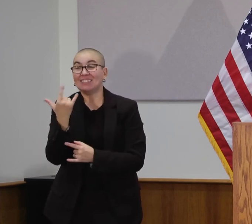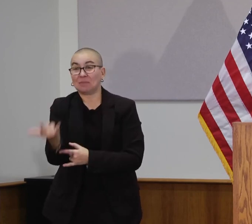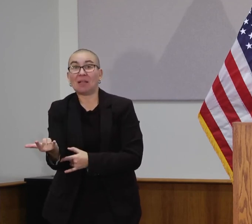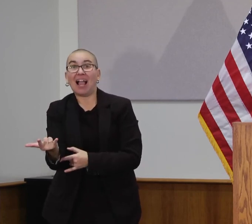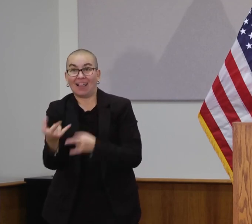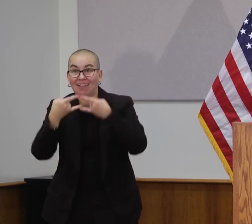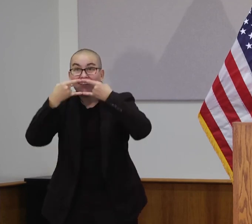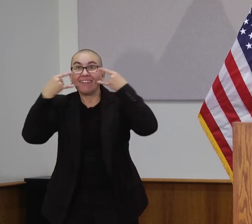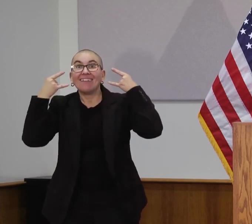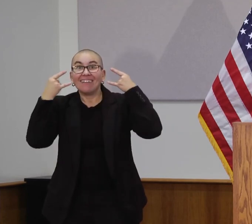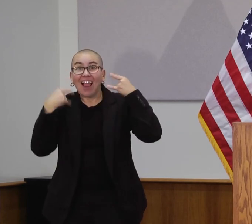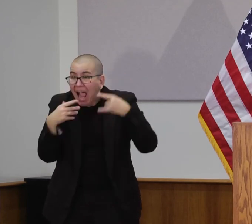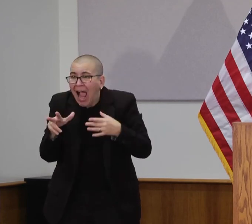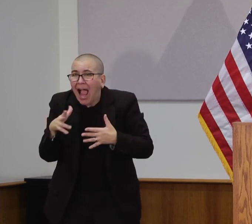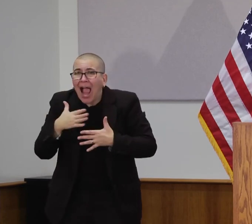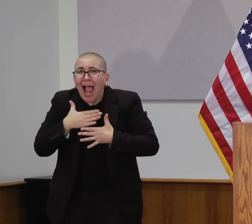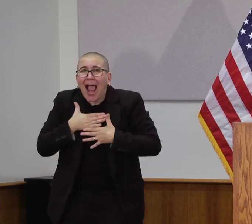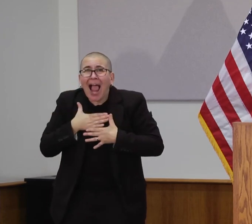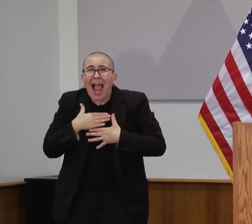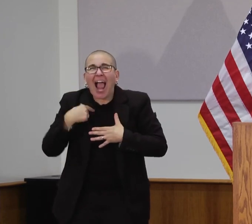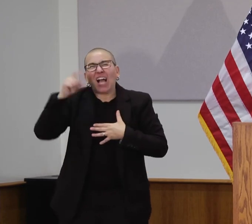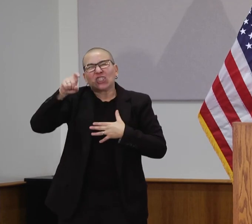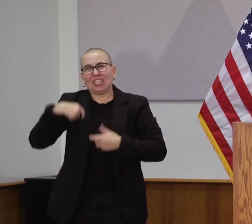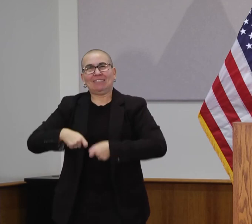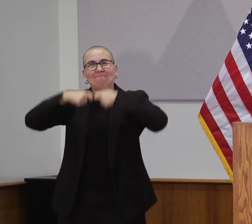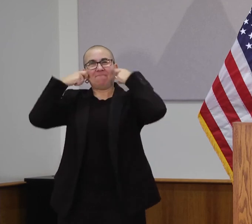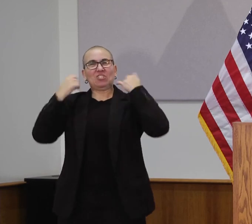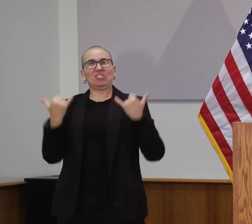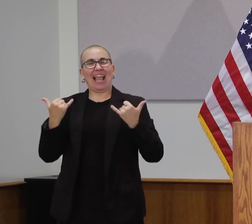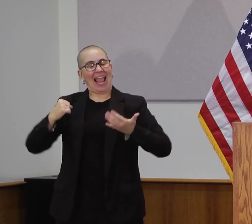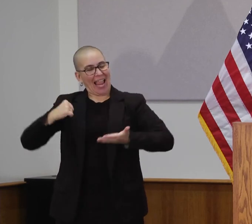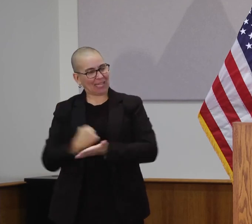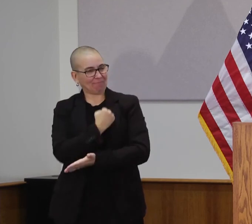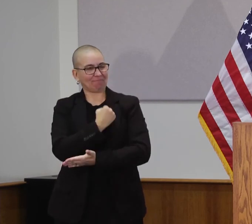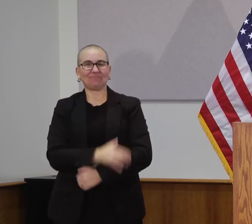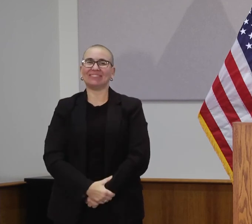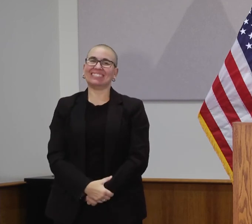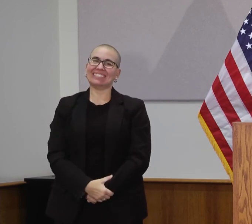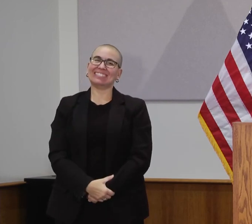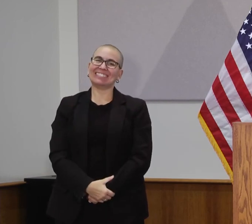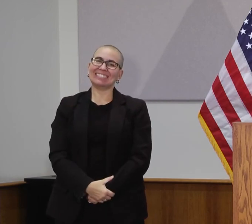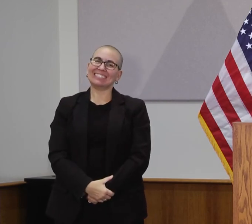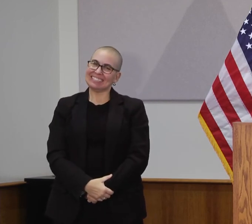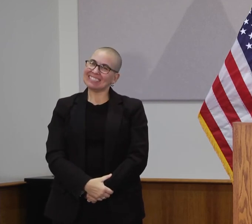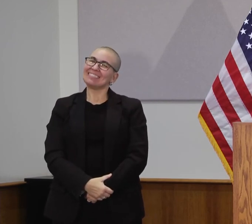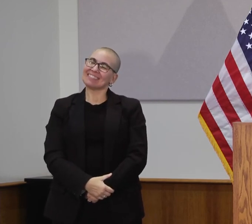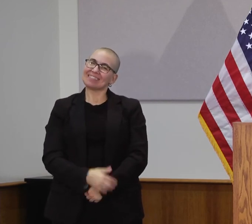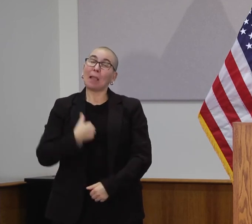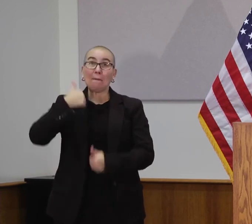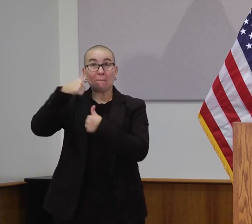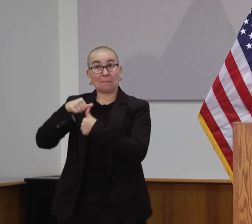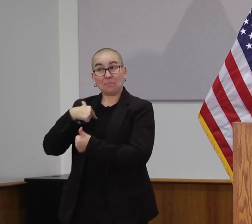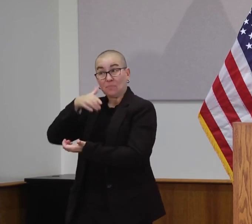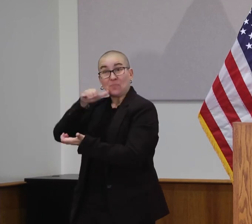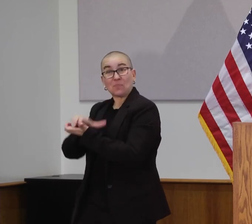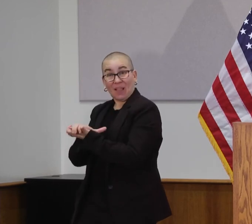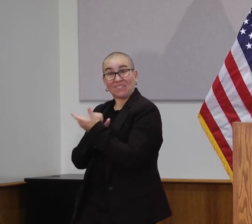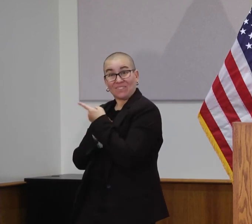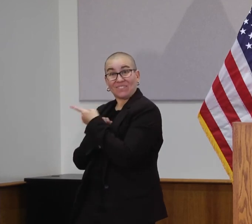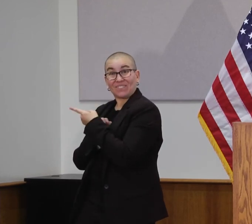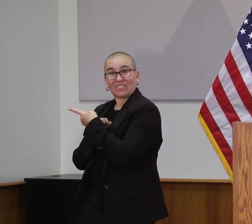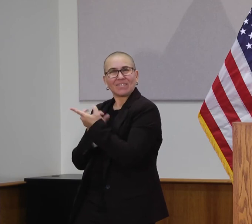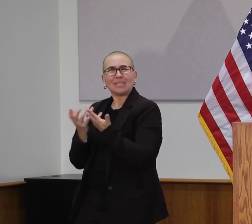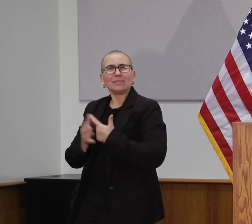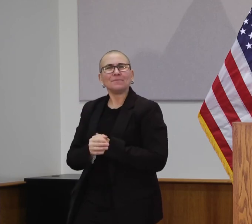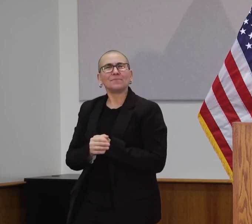But just that sense of neighborliness. I don't know the folks who did this, with the one exception of my wife, knew the gentleman. No one asked them to